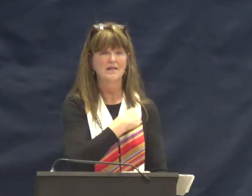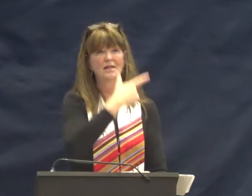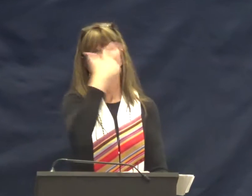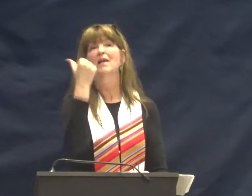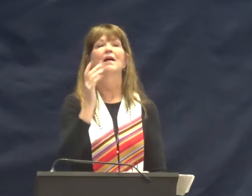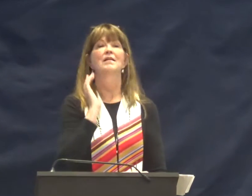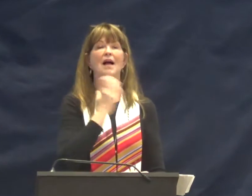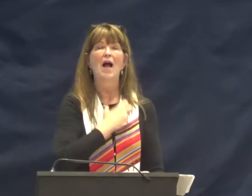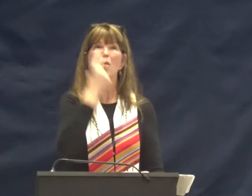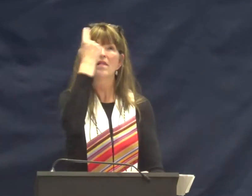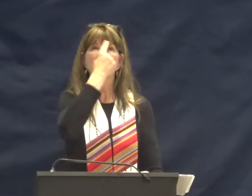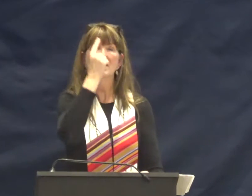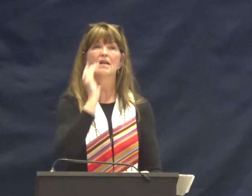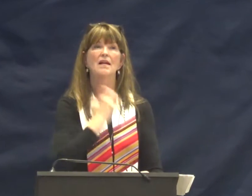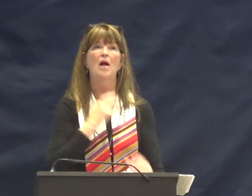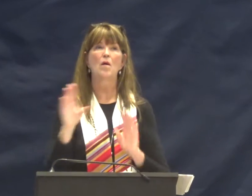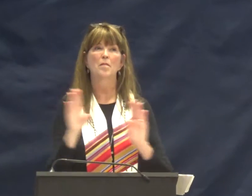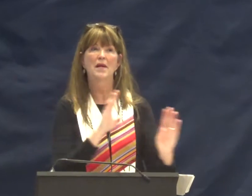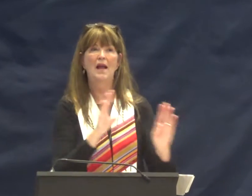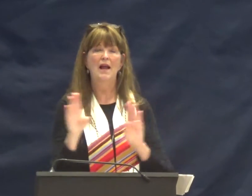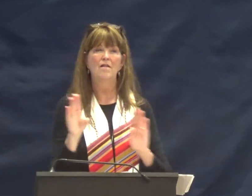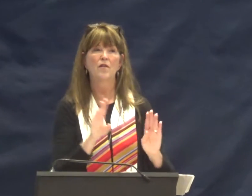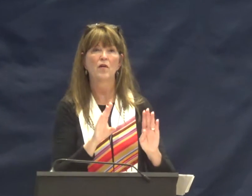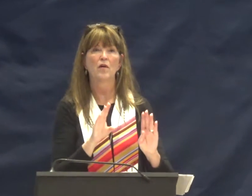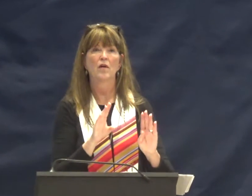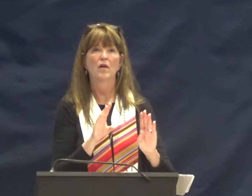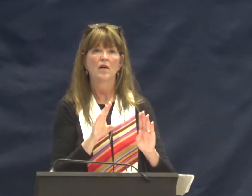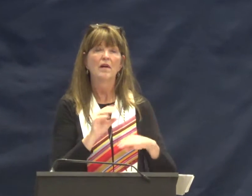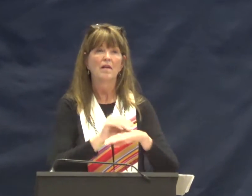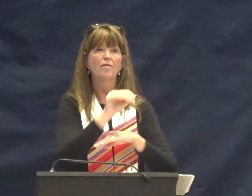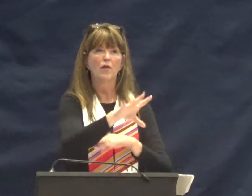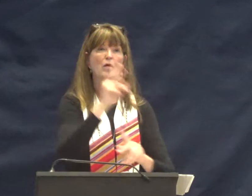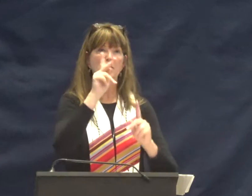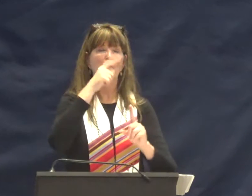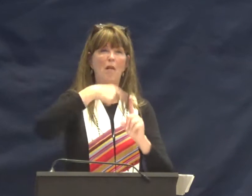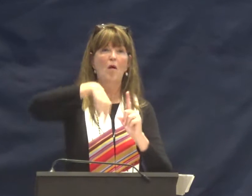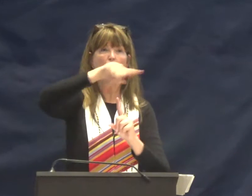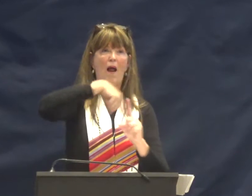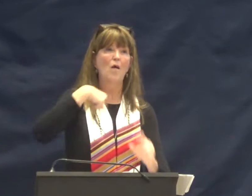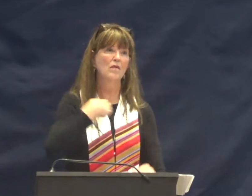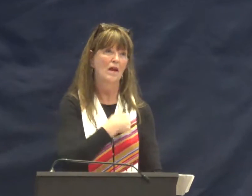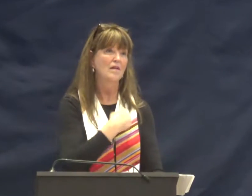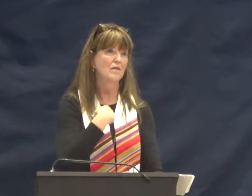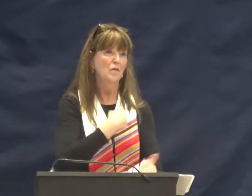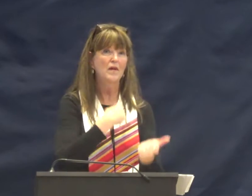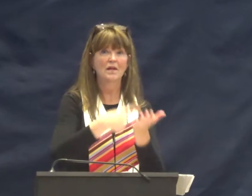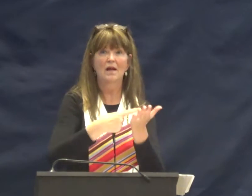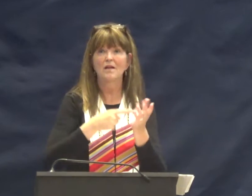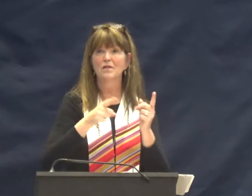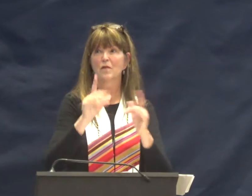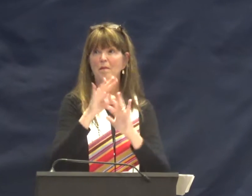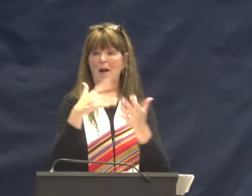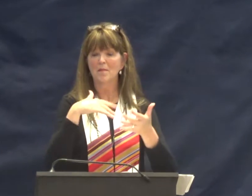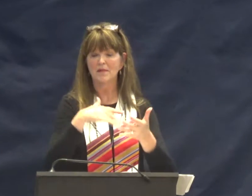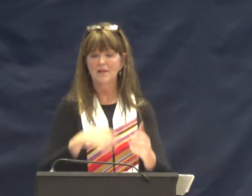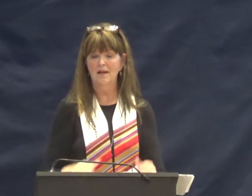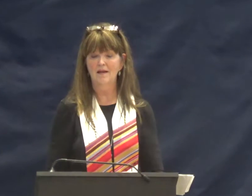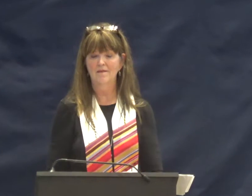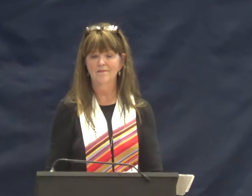us because of our thinking and our behavior. And those thoughts and behaviors affect